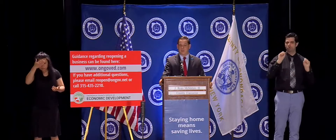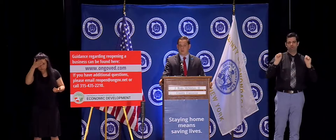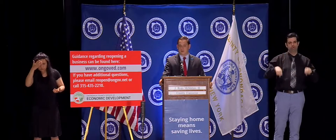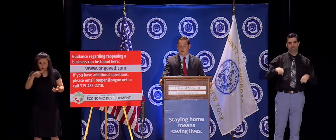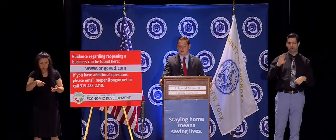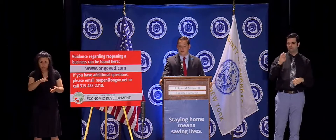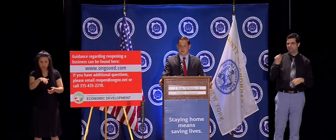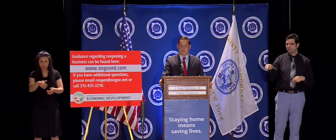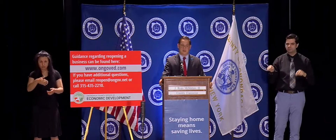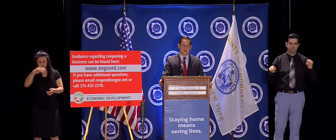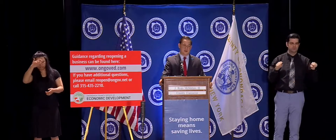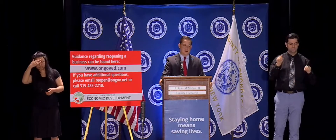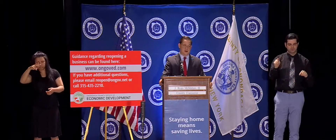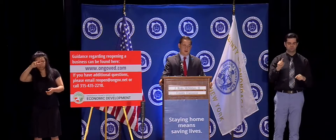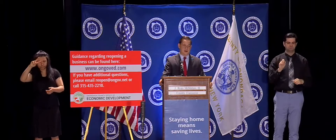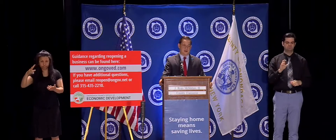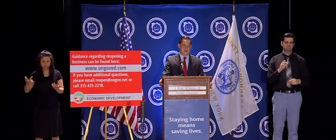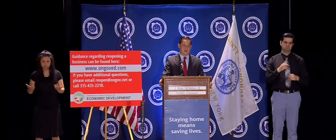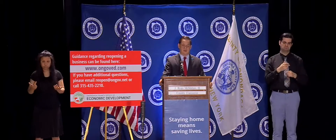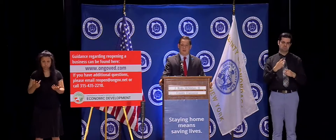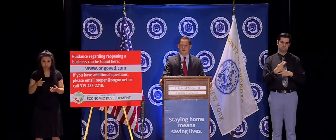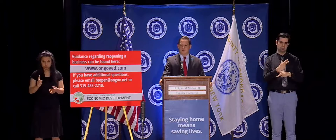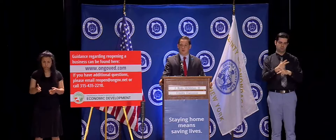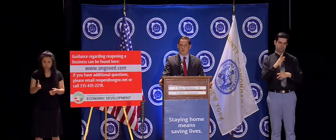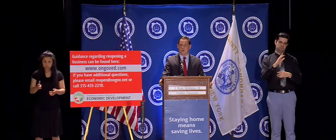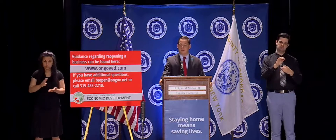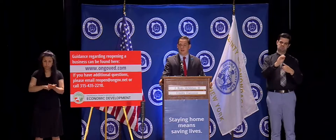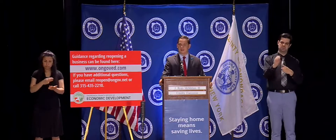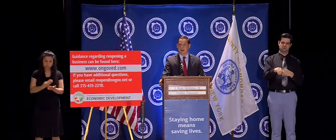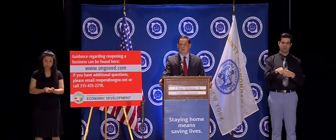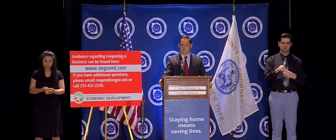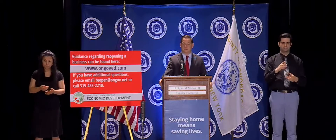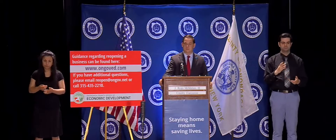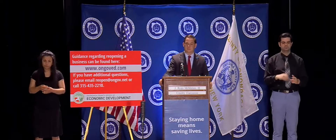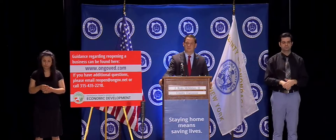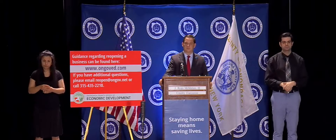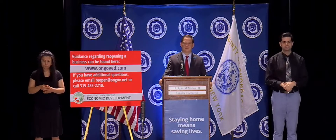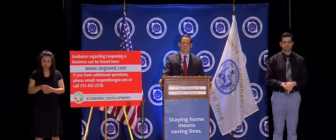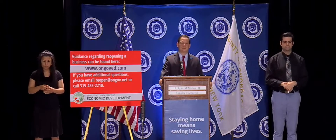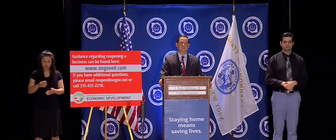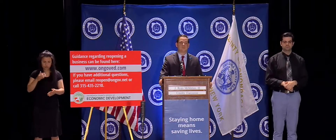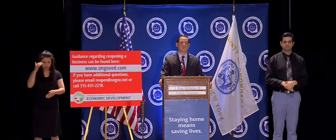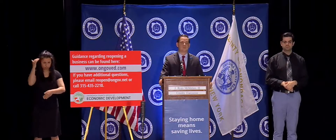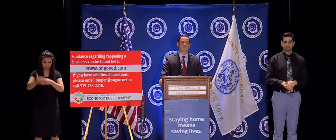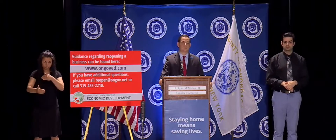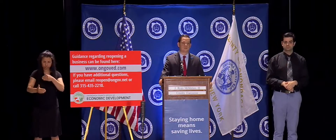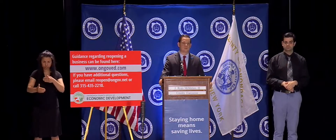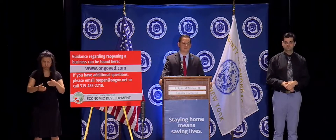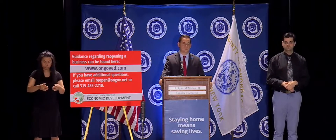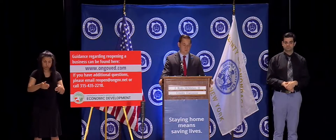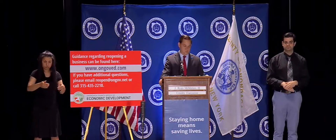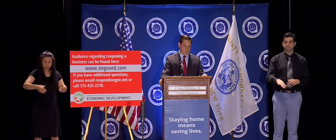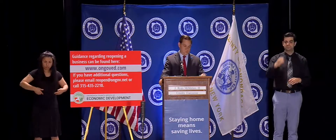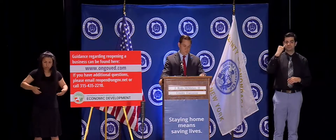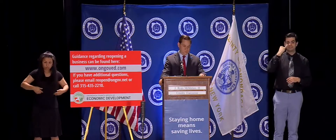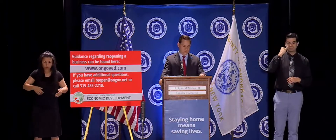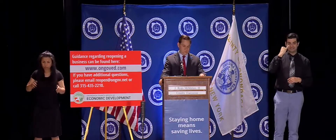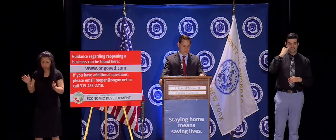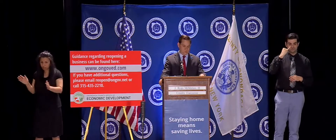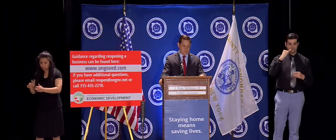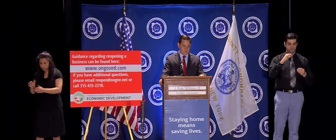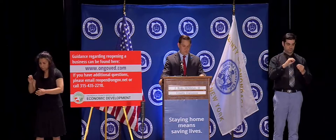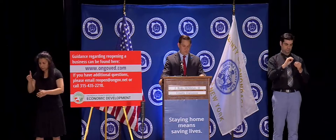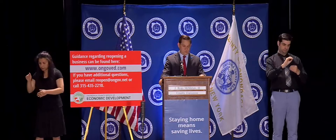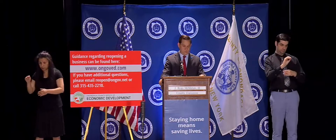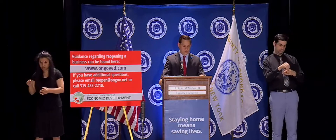is your public facilities, then you have to reassess that. Seeing that number of asymptomatic cases over the last 3 days,